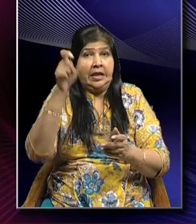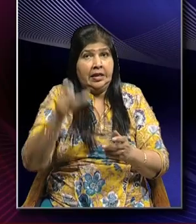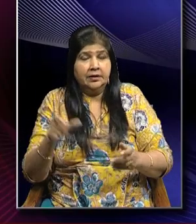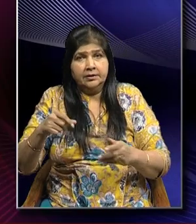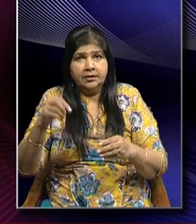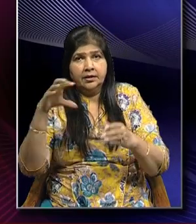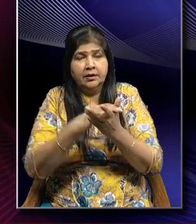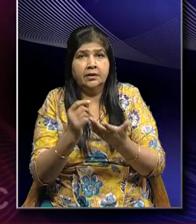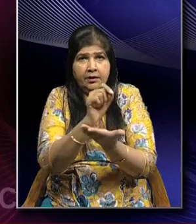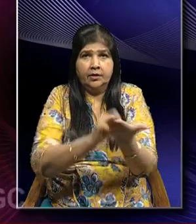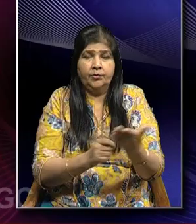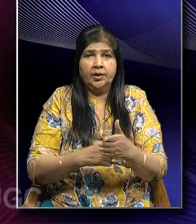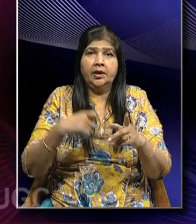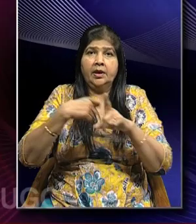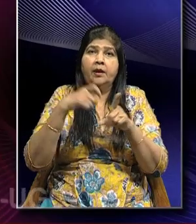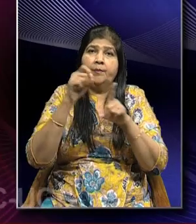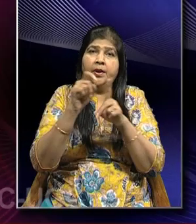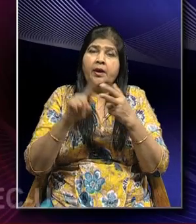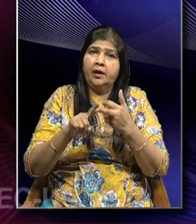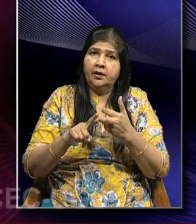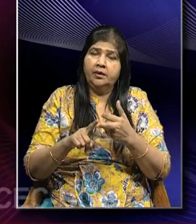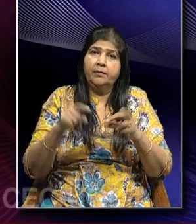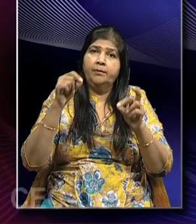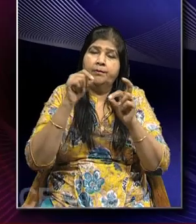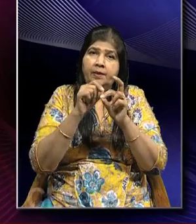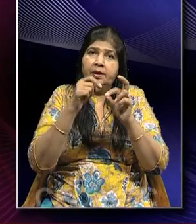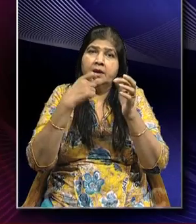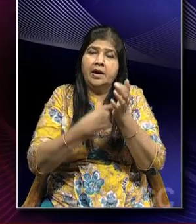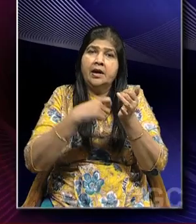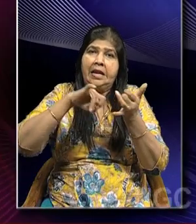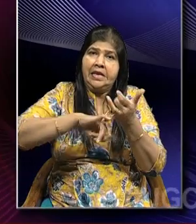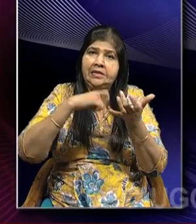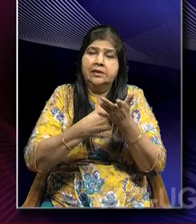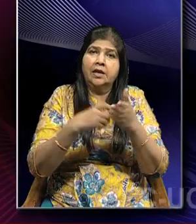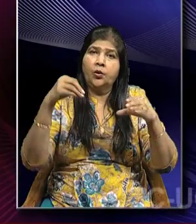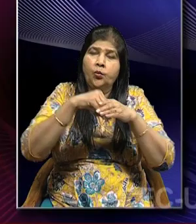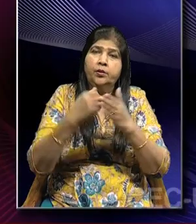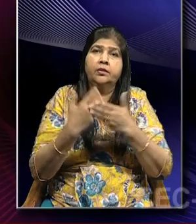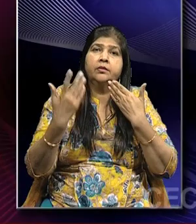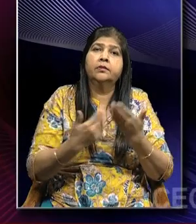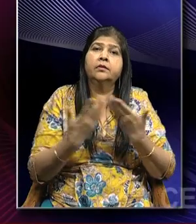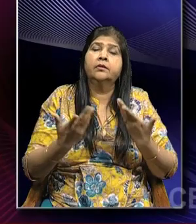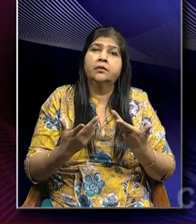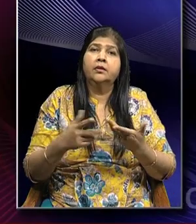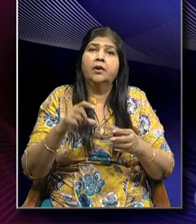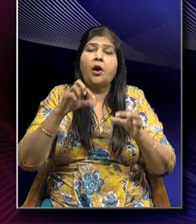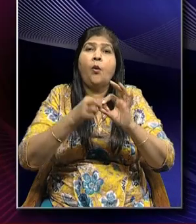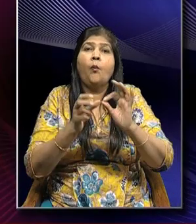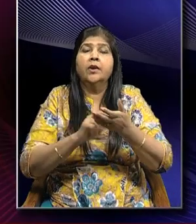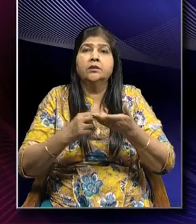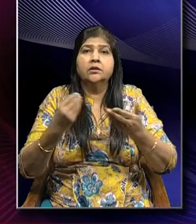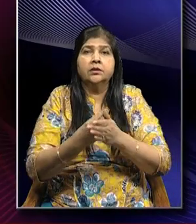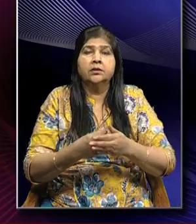would report the KPIs in the BRSR core for their value chain to the extent it is attributable to